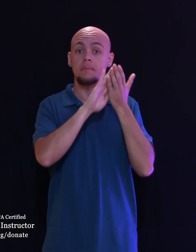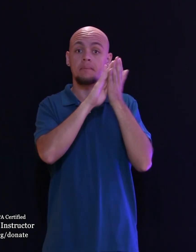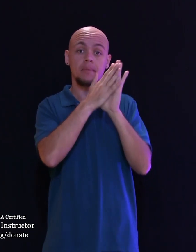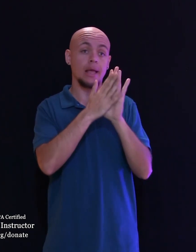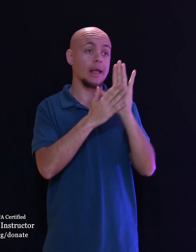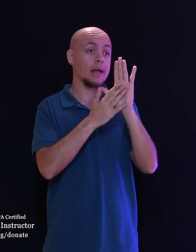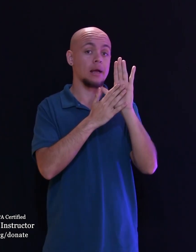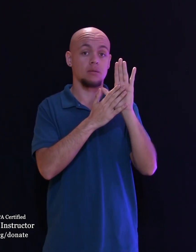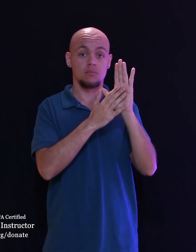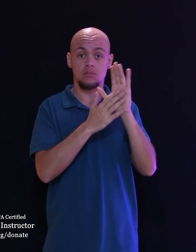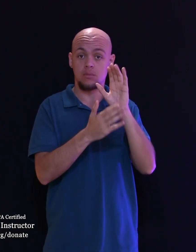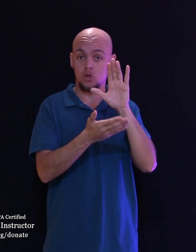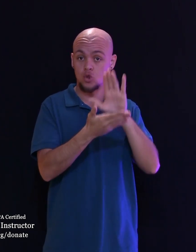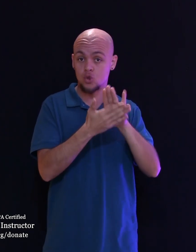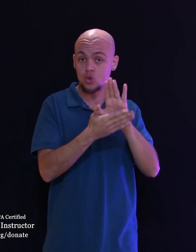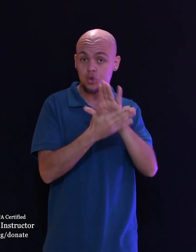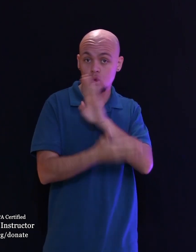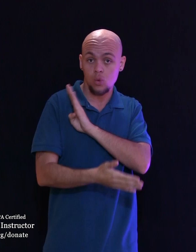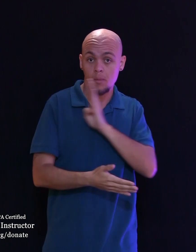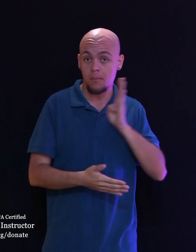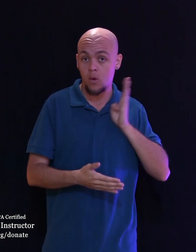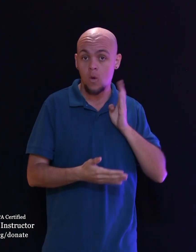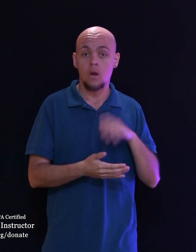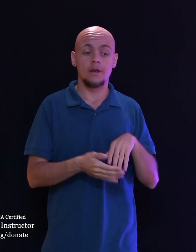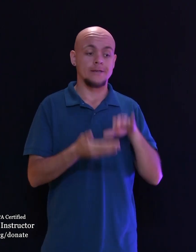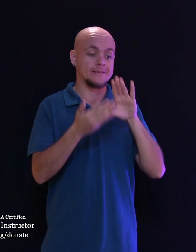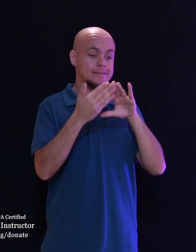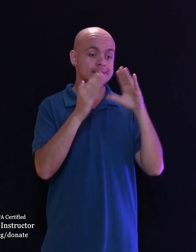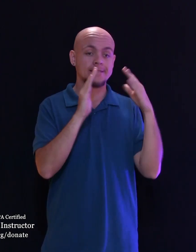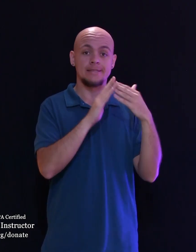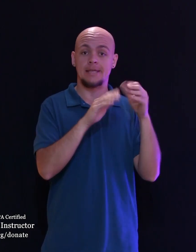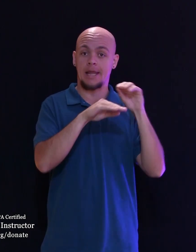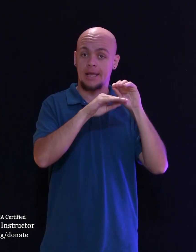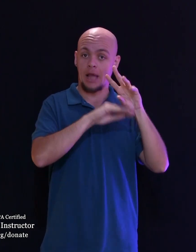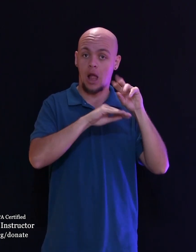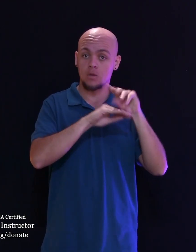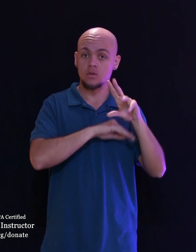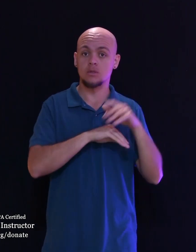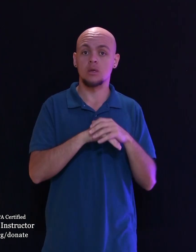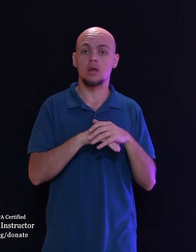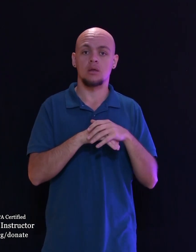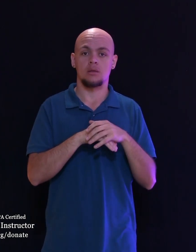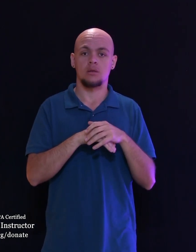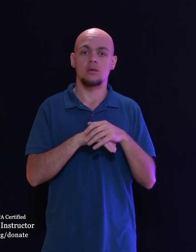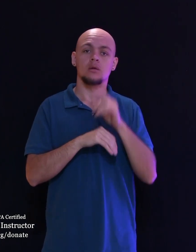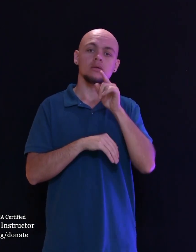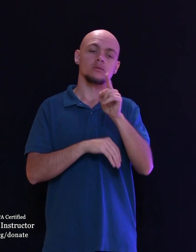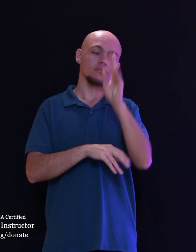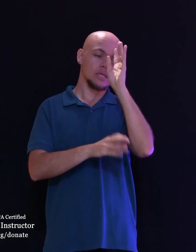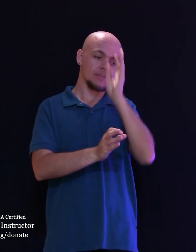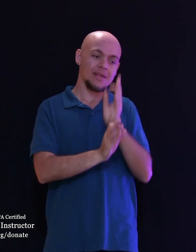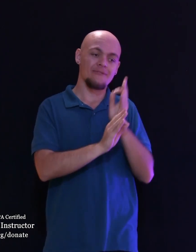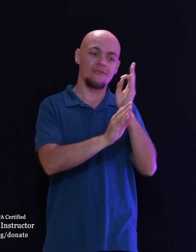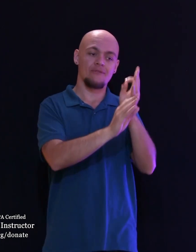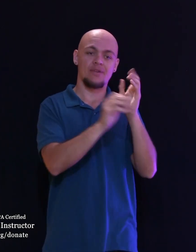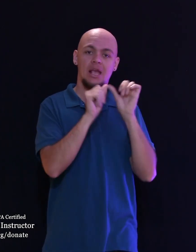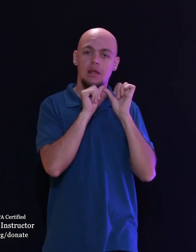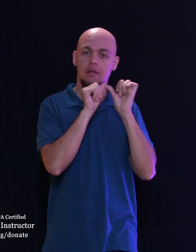a seat on a school board, or maybe some kind of city council or something like that. If you enter public life, stay